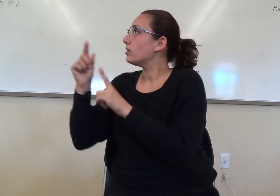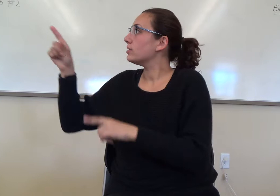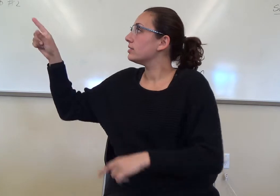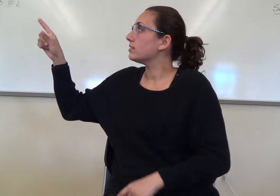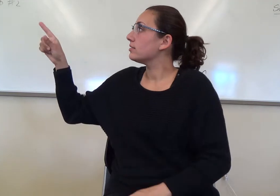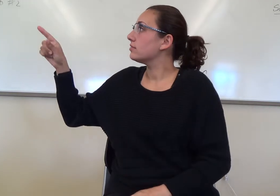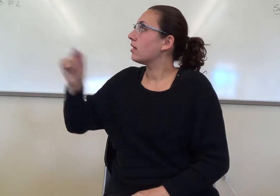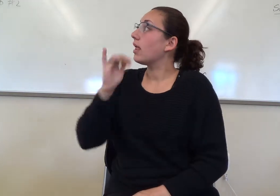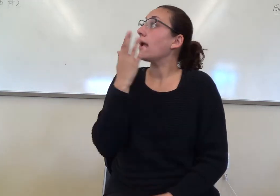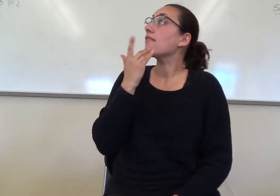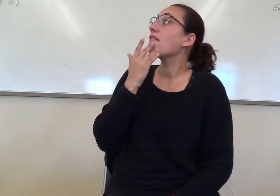we're looking for?